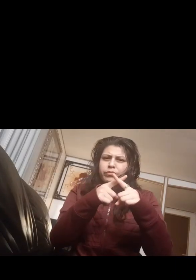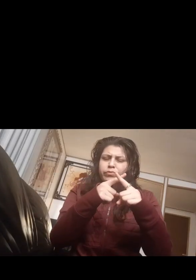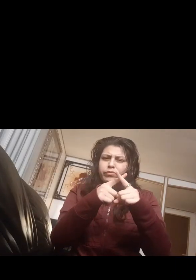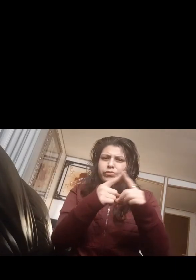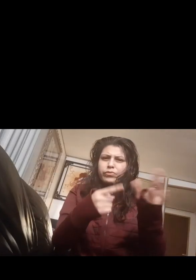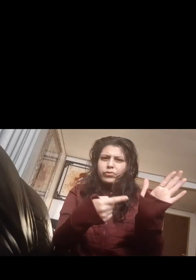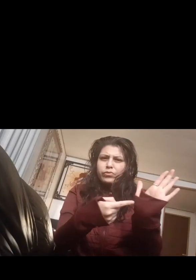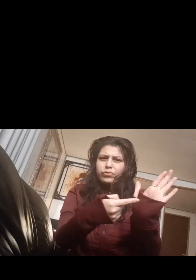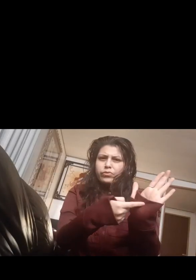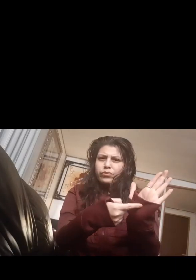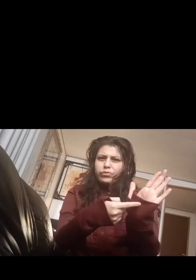backgrounds.